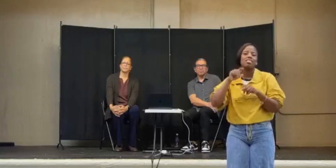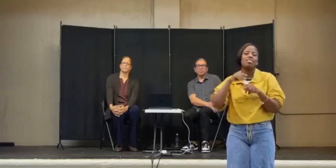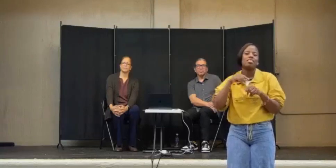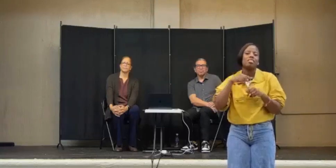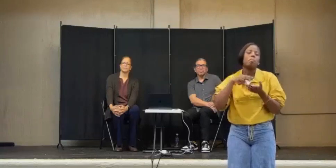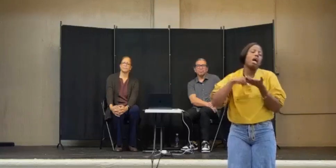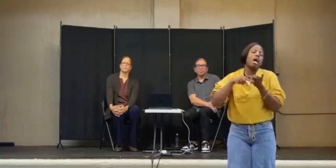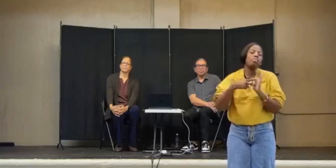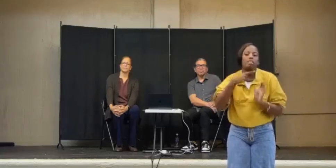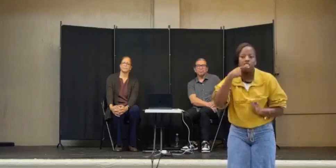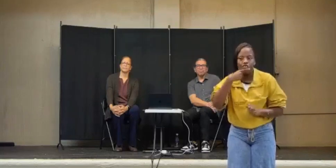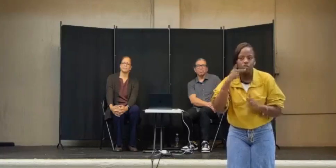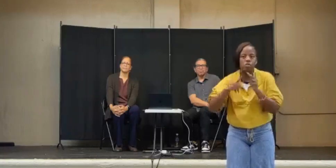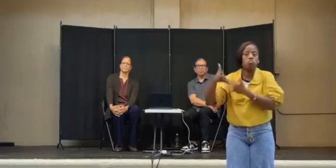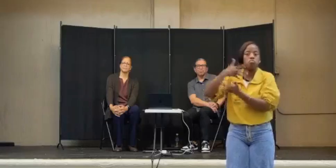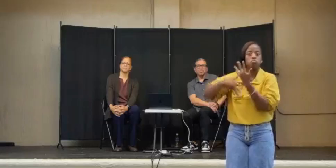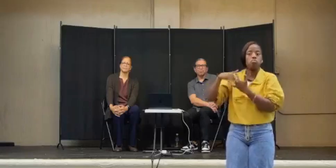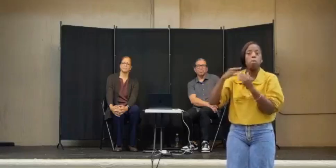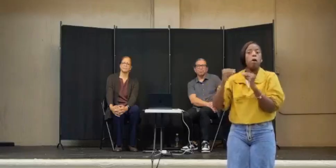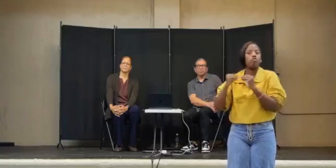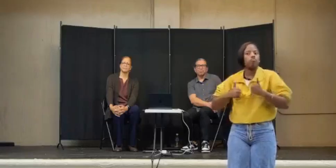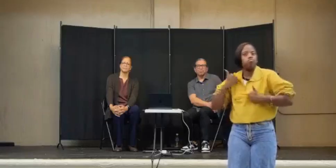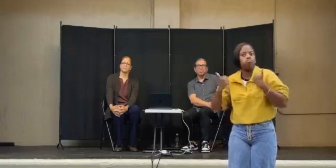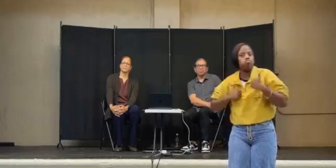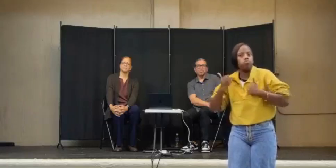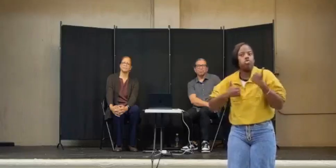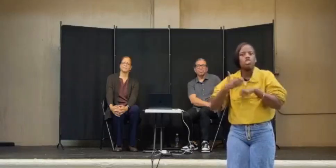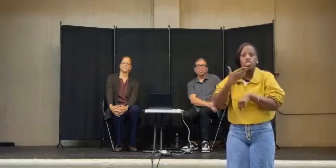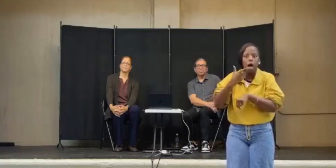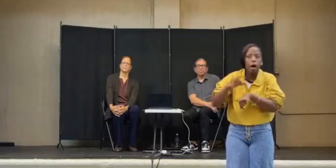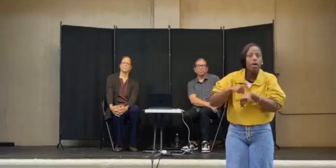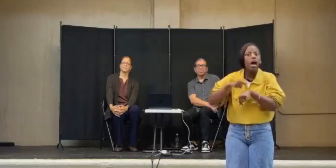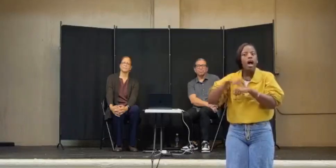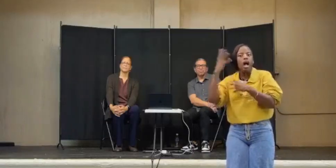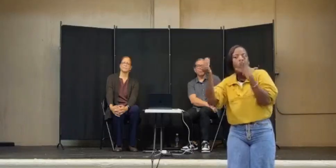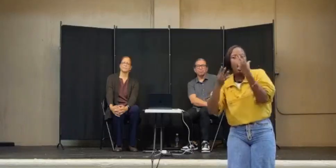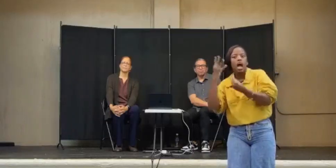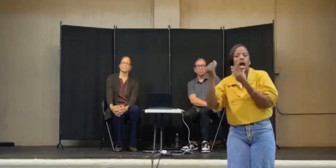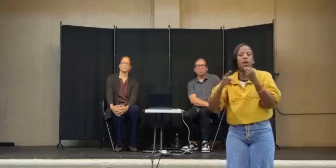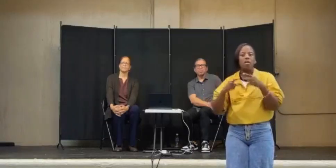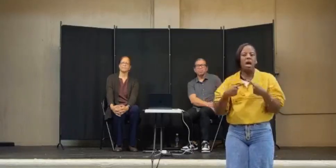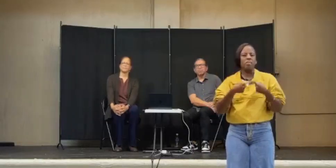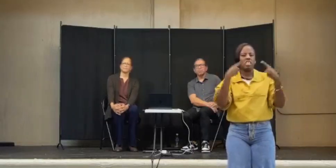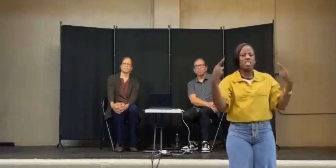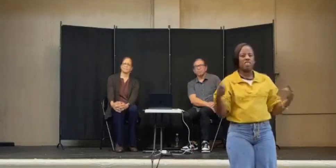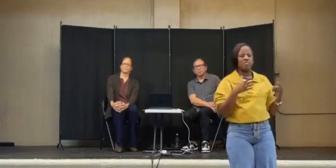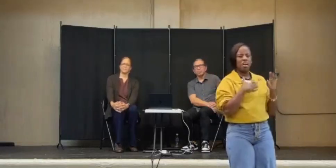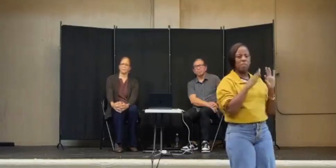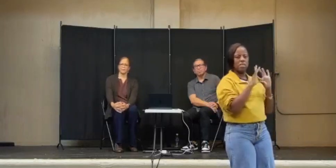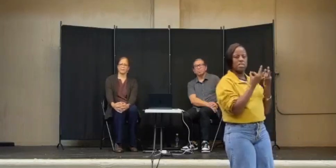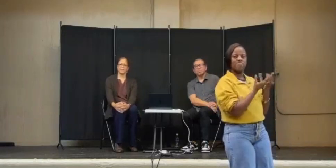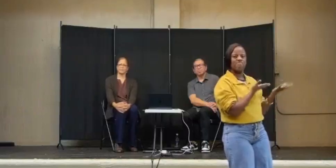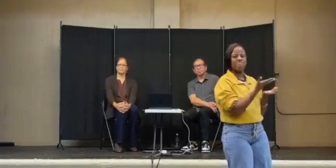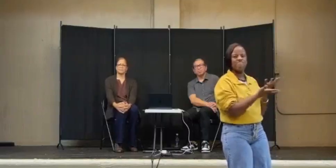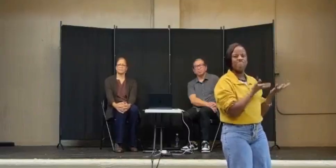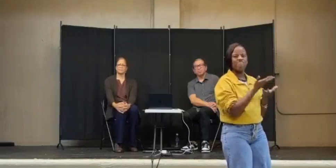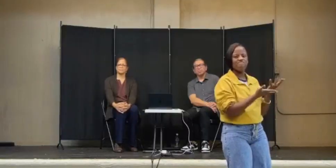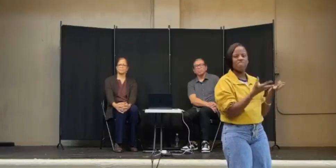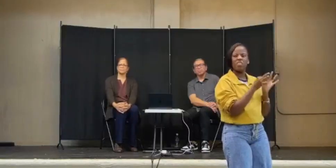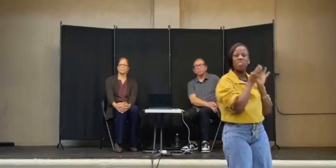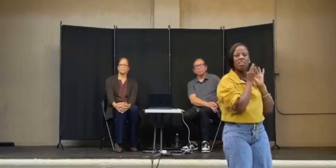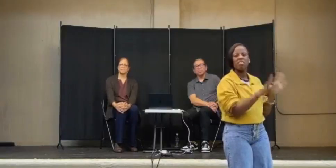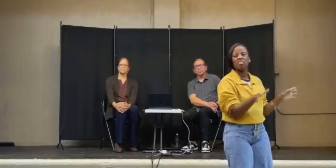And, you know, I got in with some caring friends and was going out with them. And it was